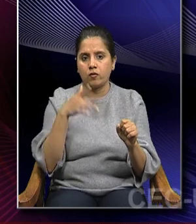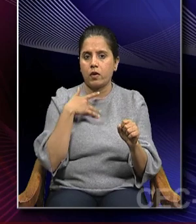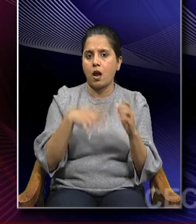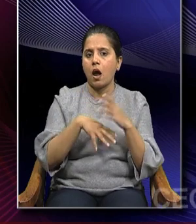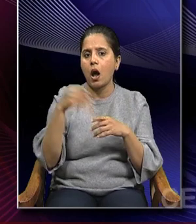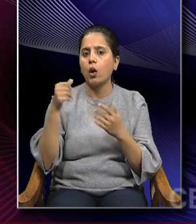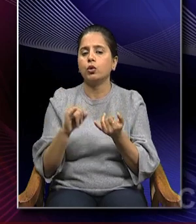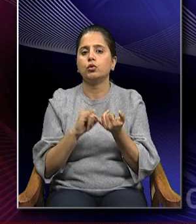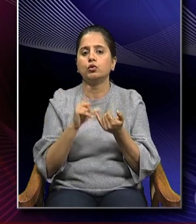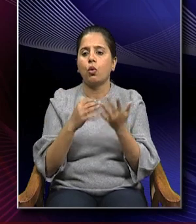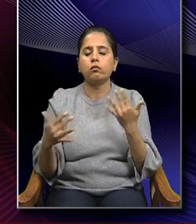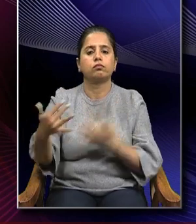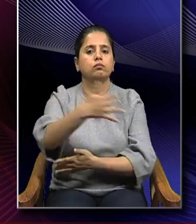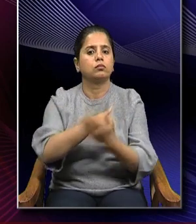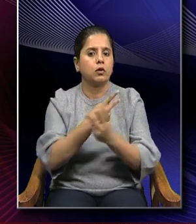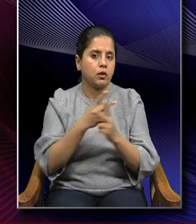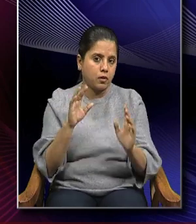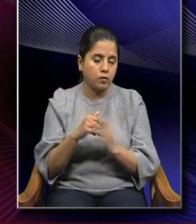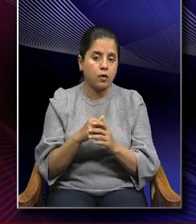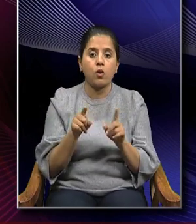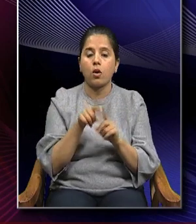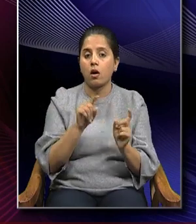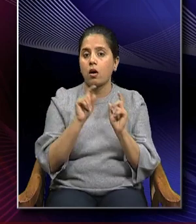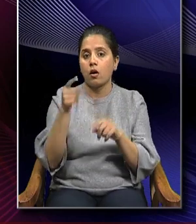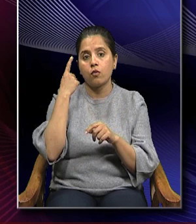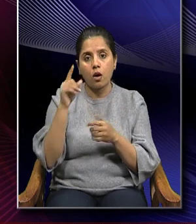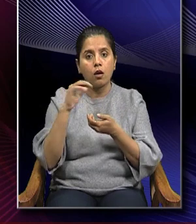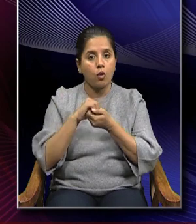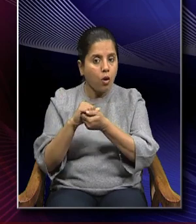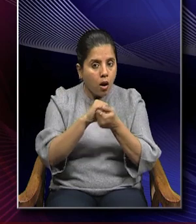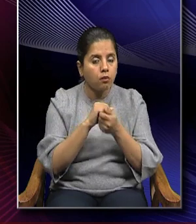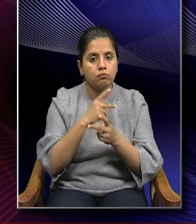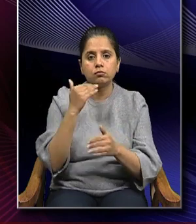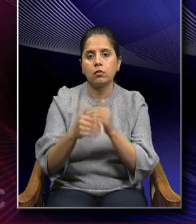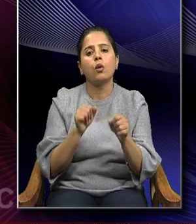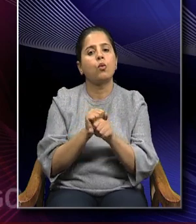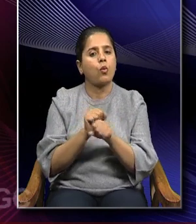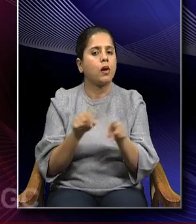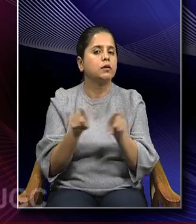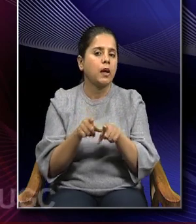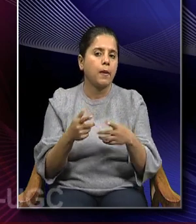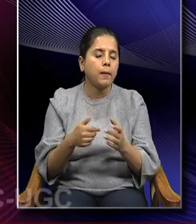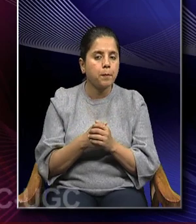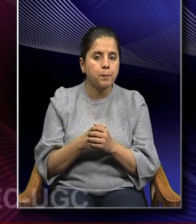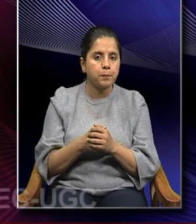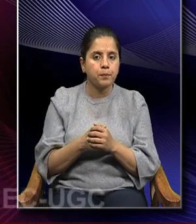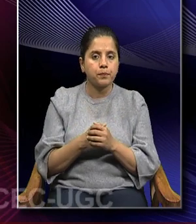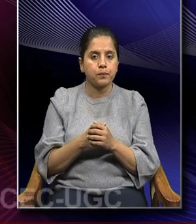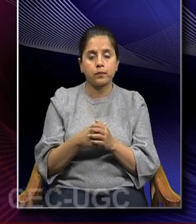external sourcing, and also going ahead for collaborative venture. So, the